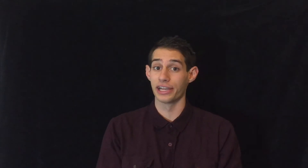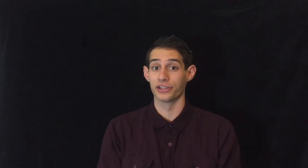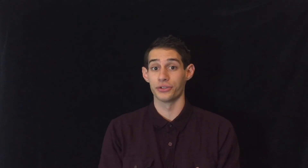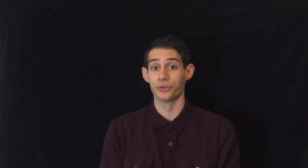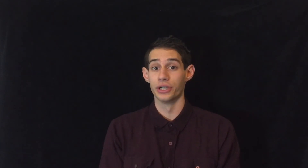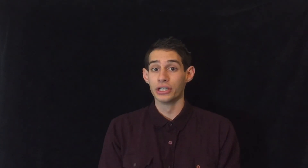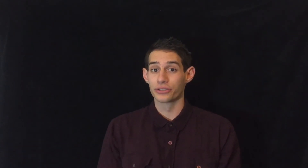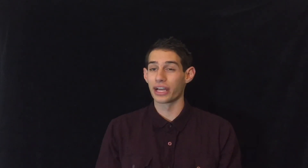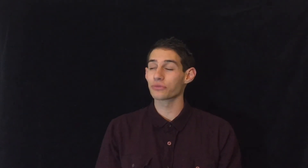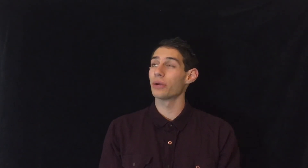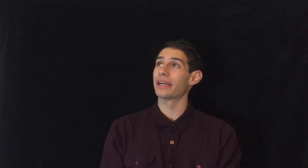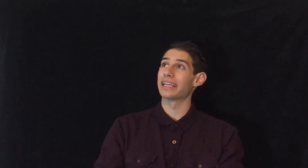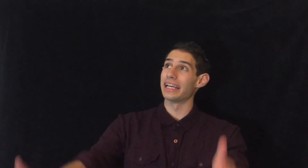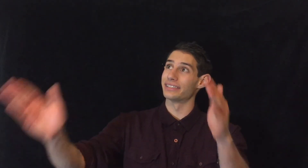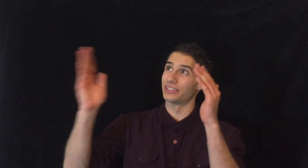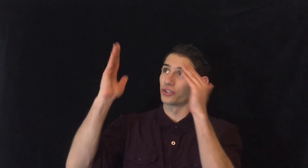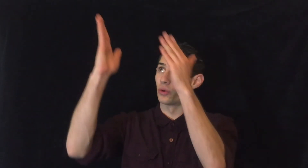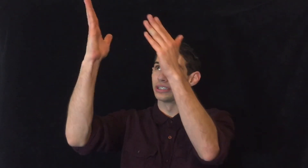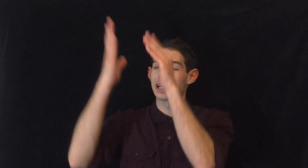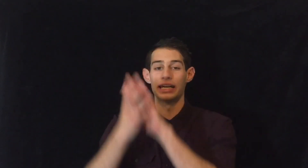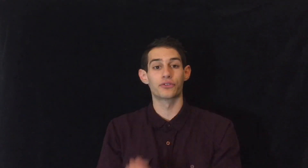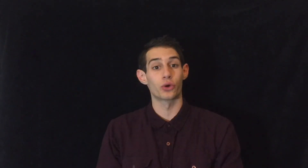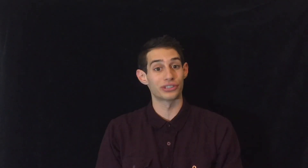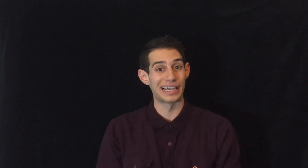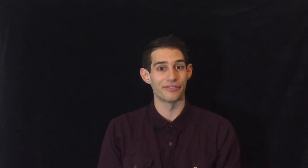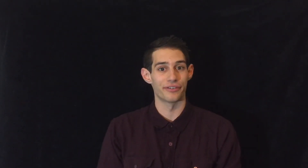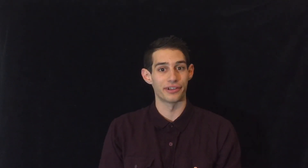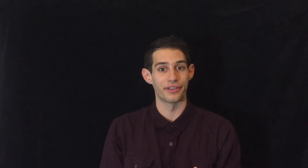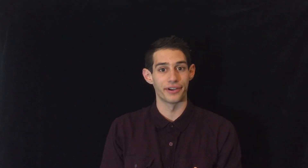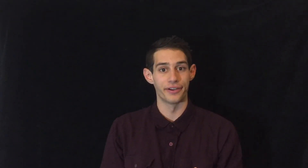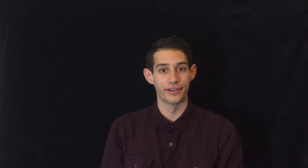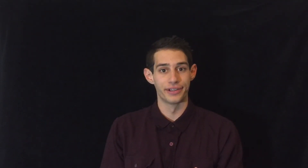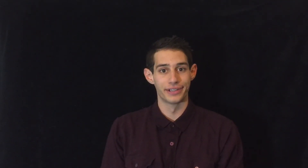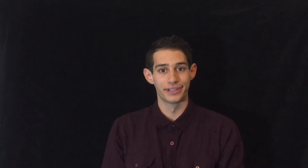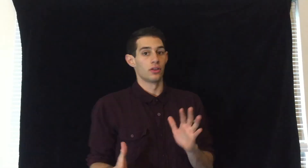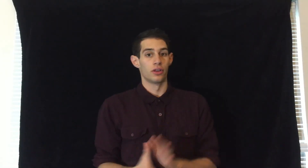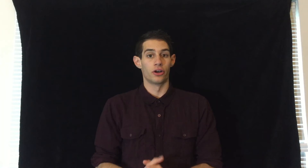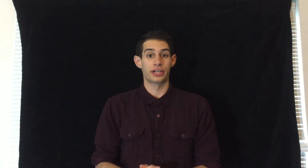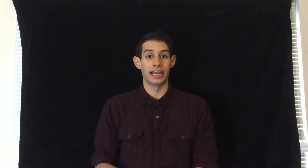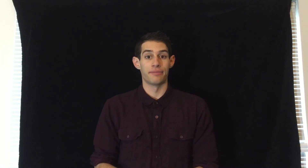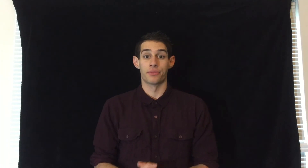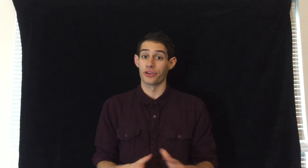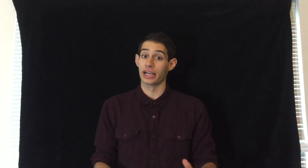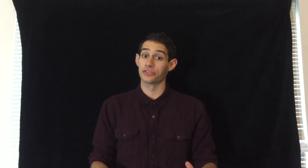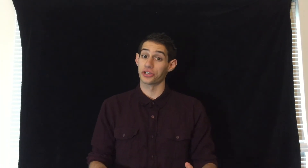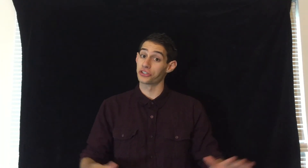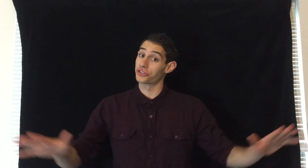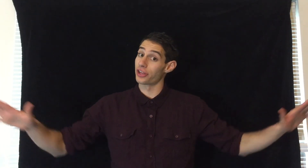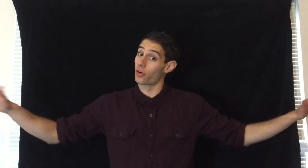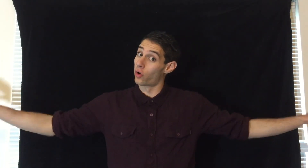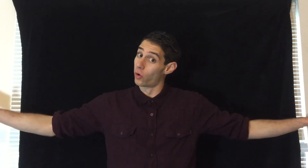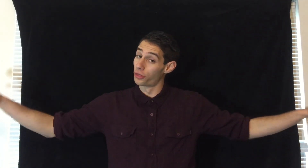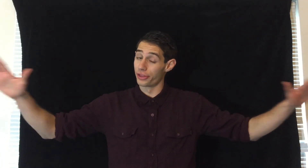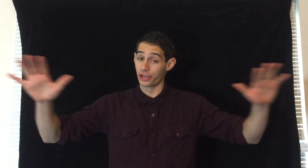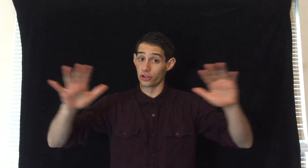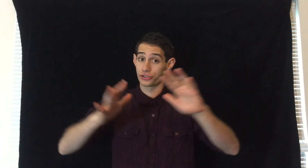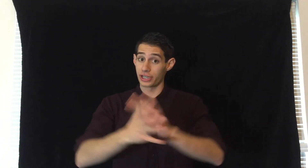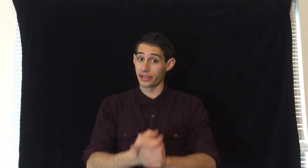serenading you. So that's why my gaze is always kind of towards heaven right there. Okay, are you guys ready to try the whole thing all